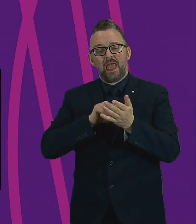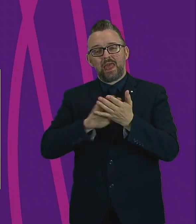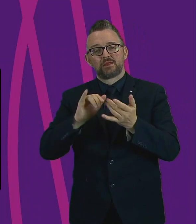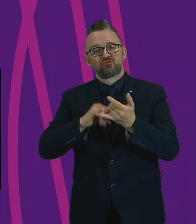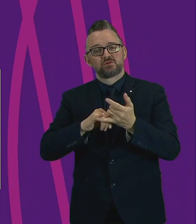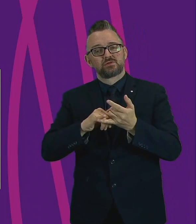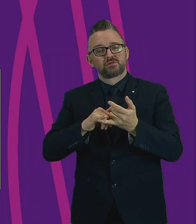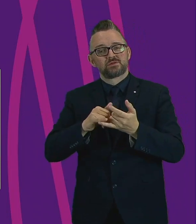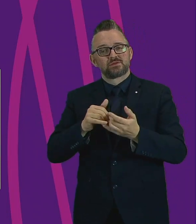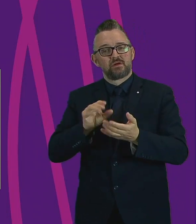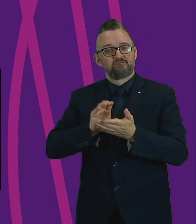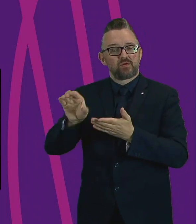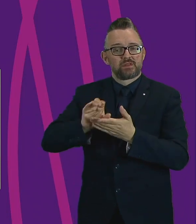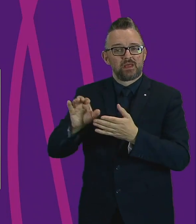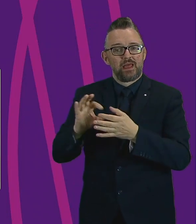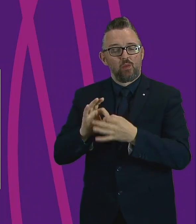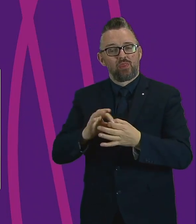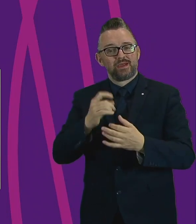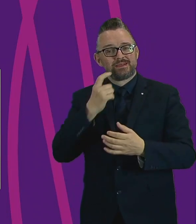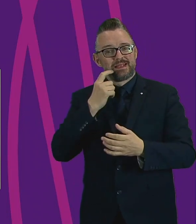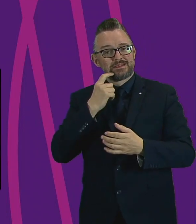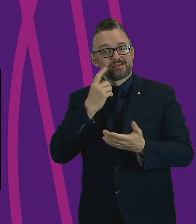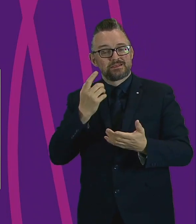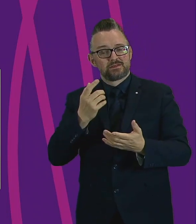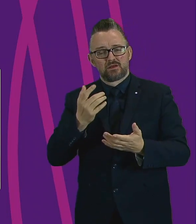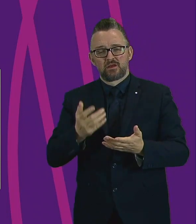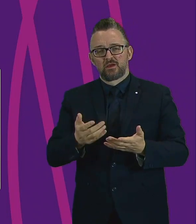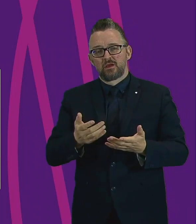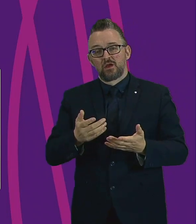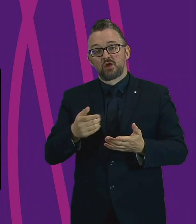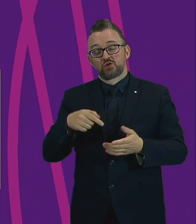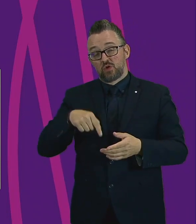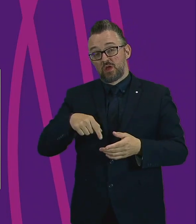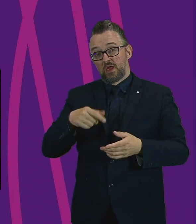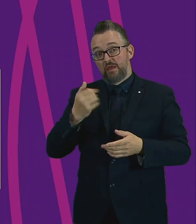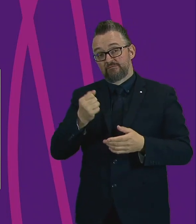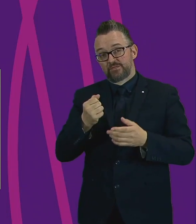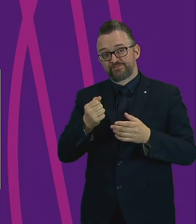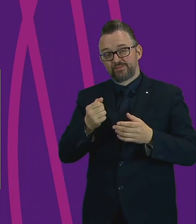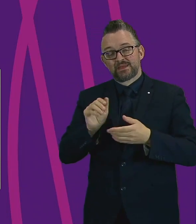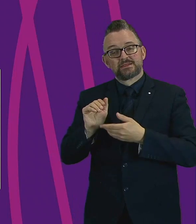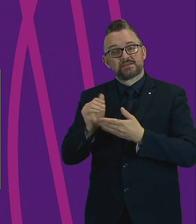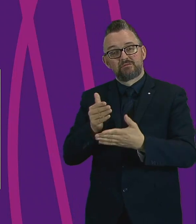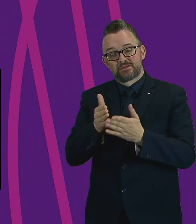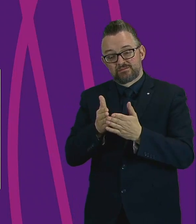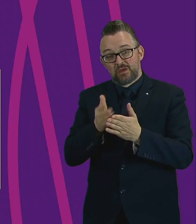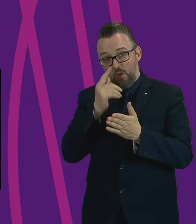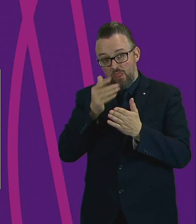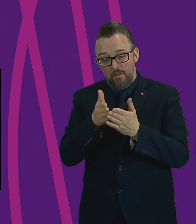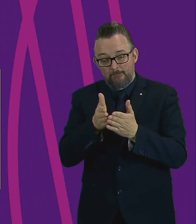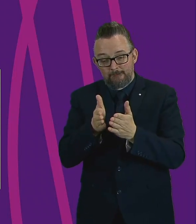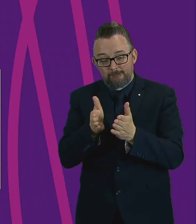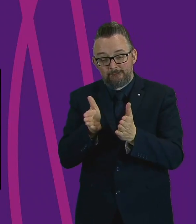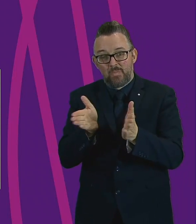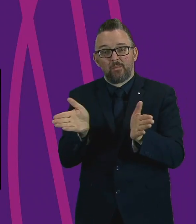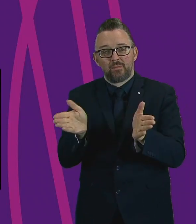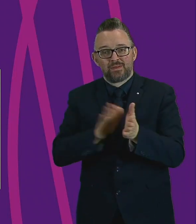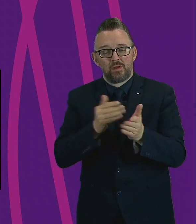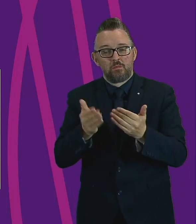dental practitioners. Now, the framework does state that there will be an expansion of services within the dental hubs, and I do welcome